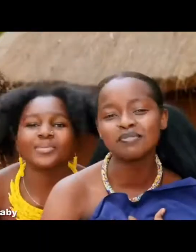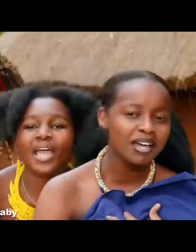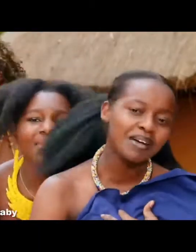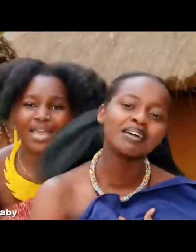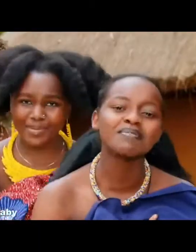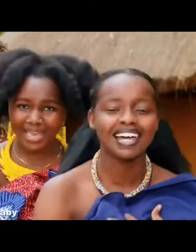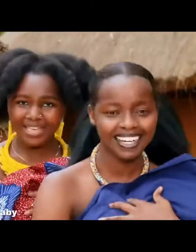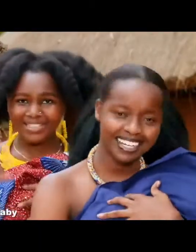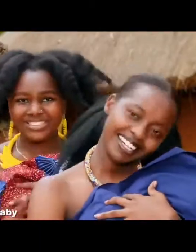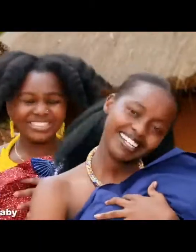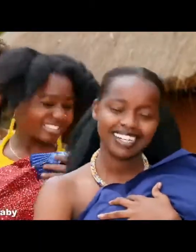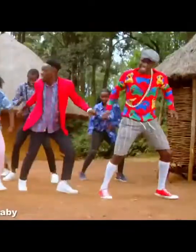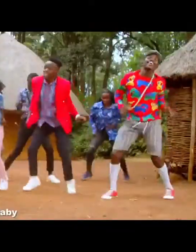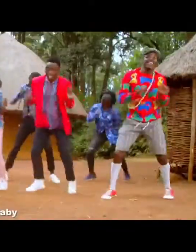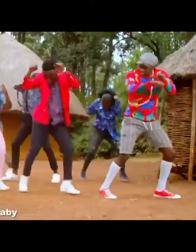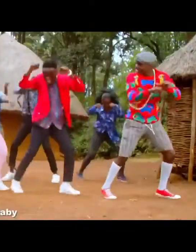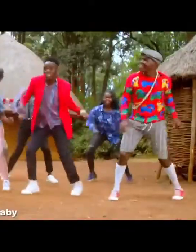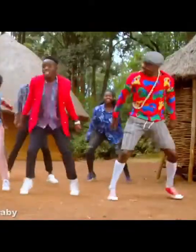Buja buja baby baby.